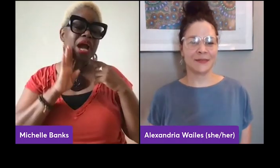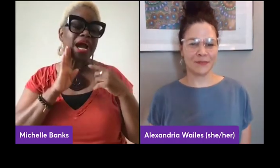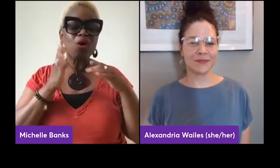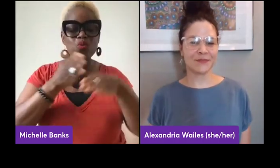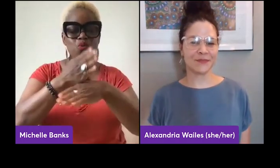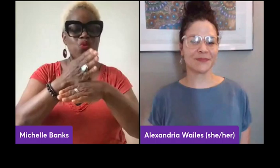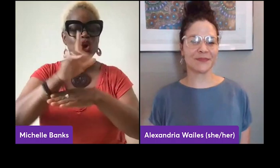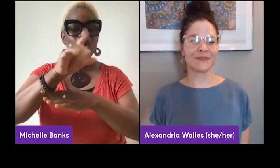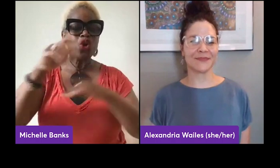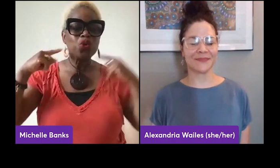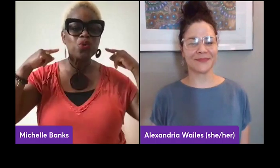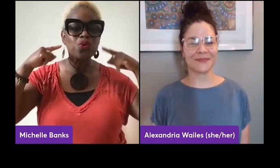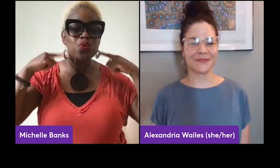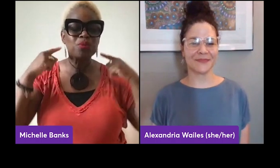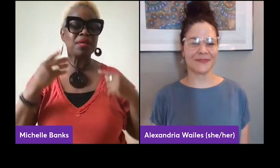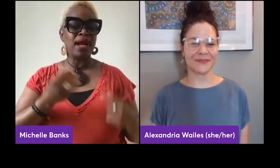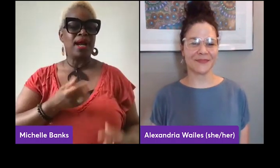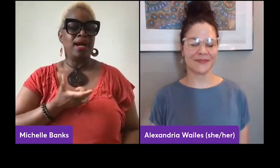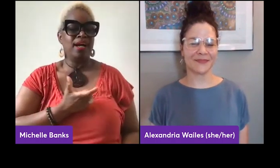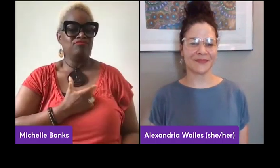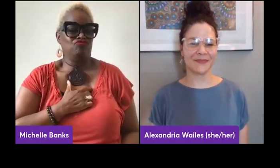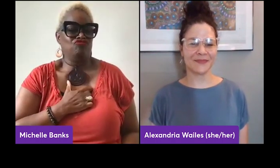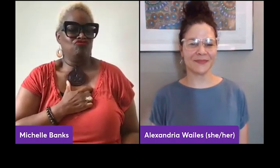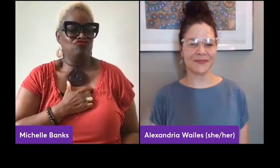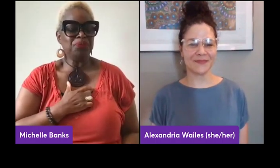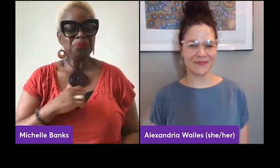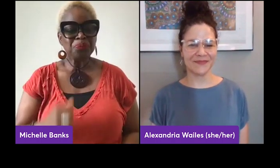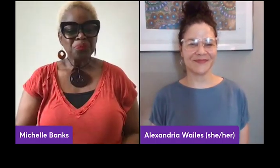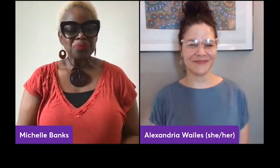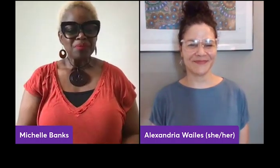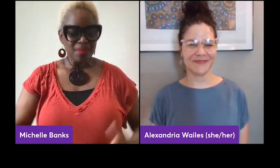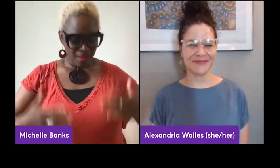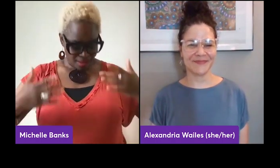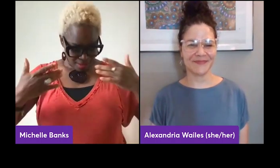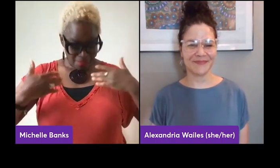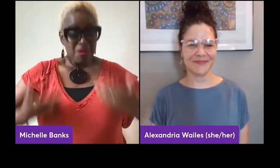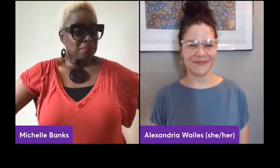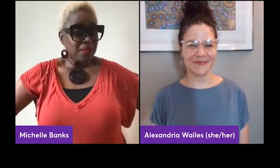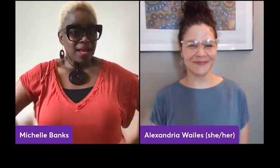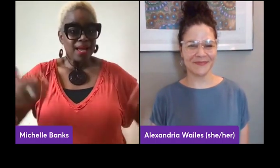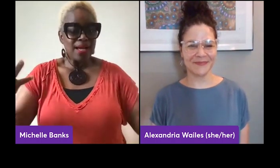I'm wearing brown wooden looped earrings and a large pendant.